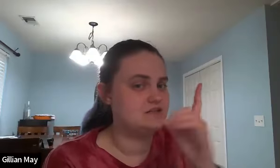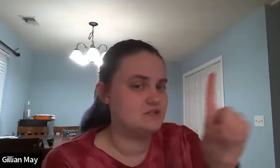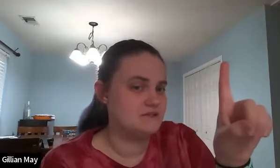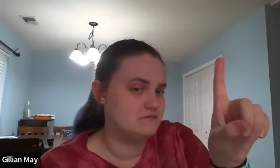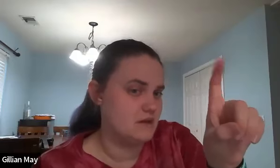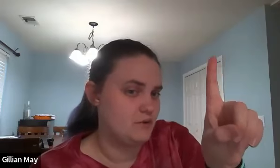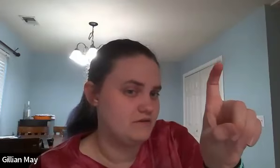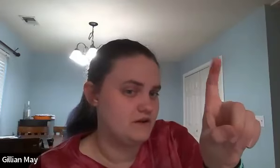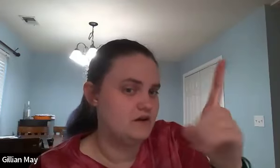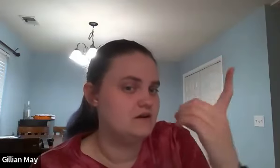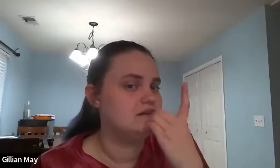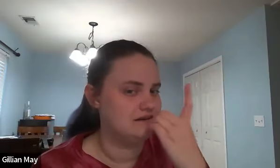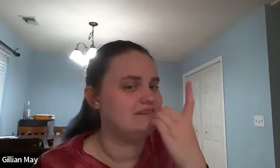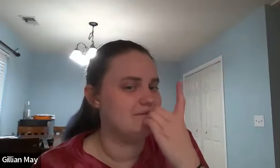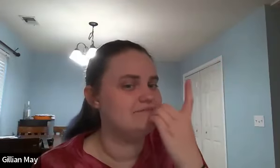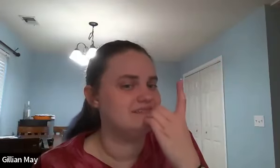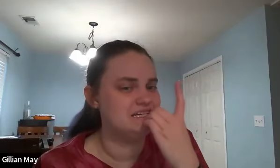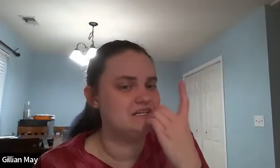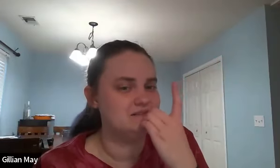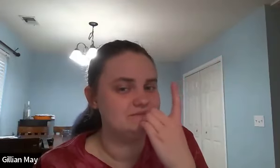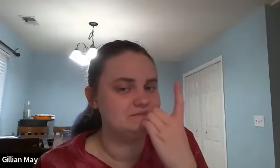So it's that pointer finger there. Yeah, dinner.